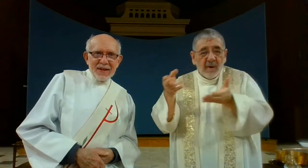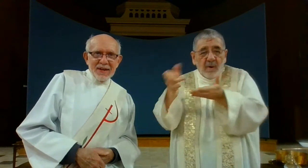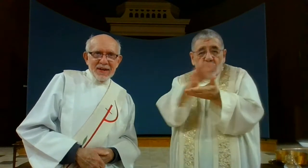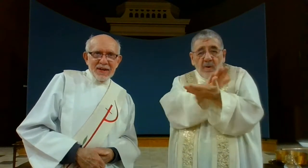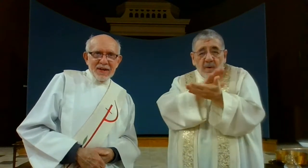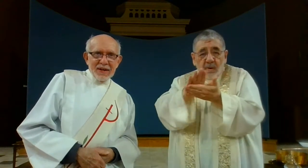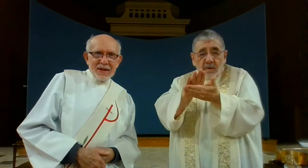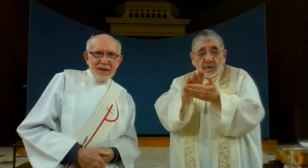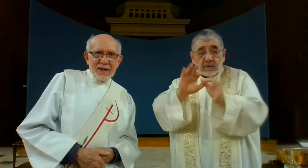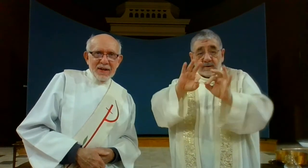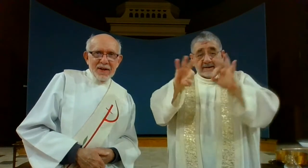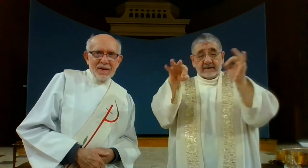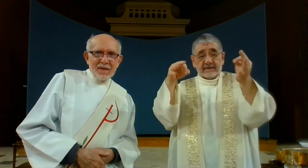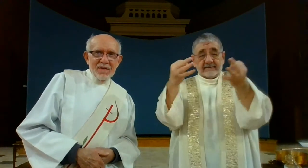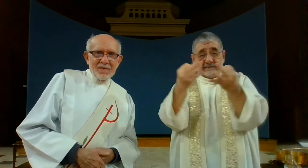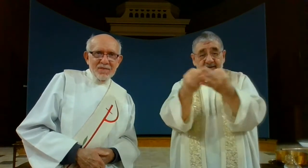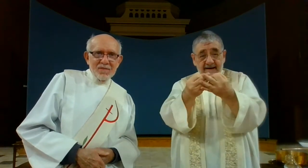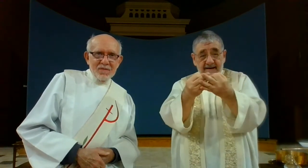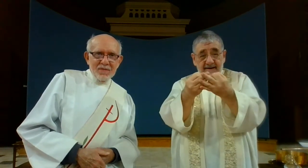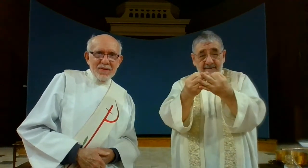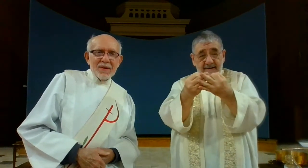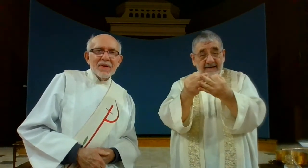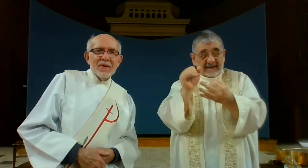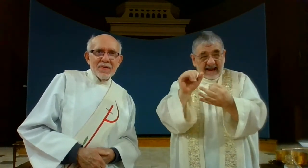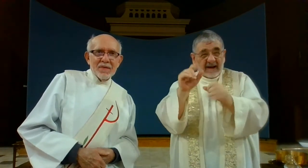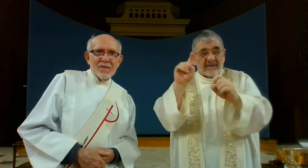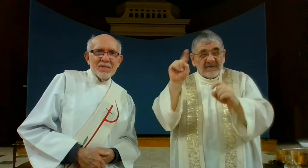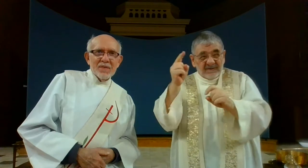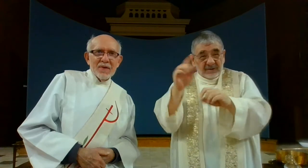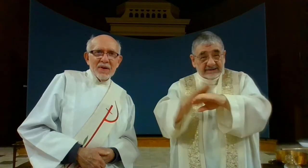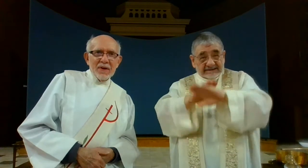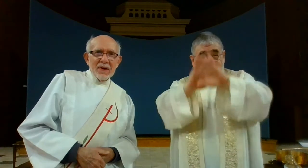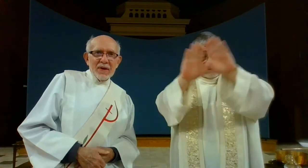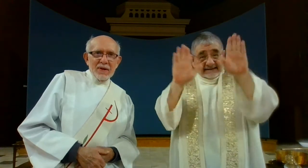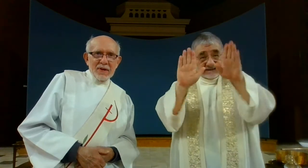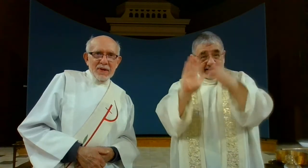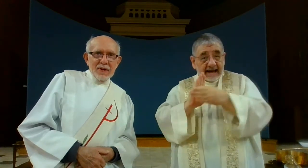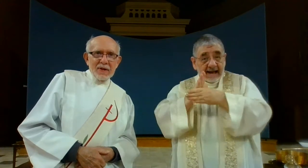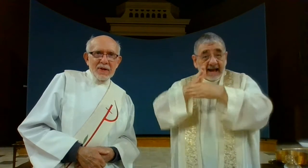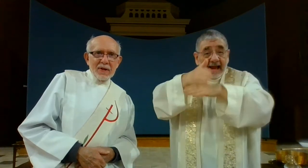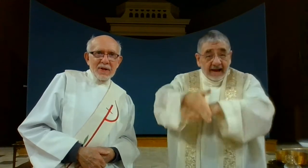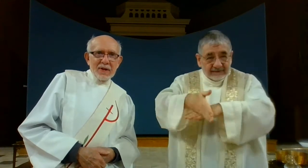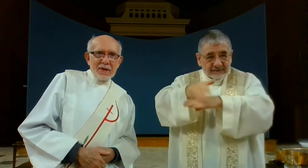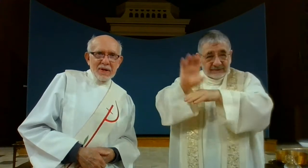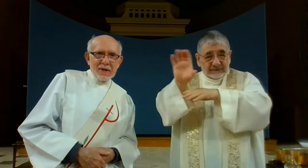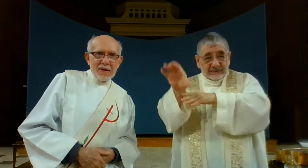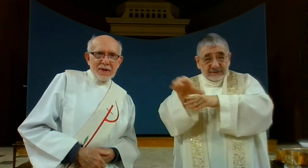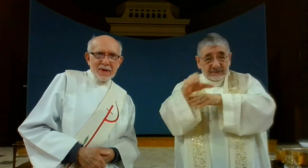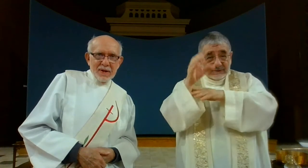celebrating the Holy Family. That is the first Sunday after Christmas,